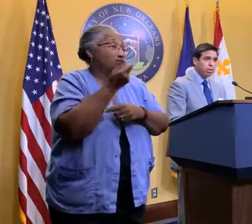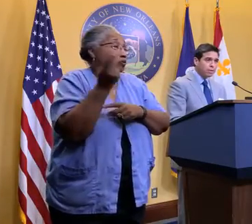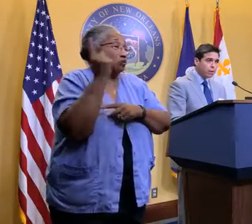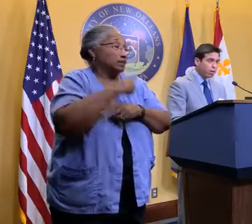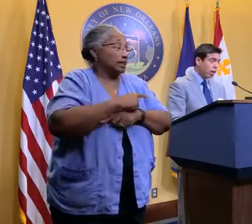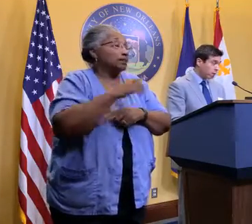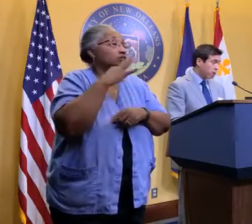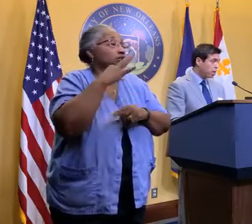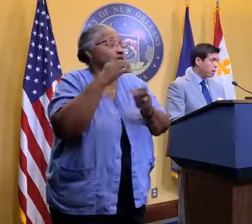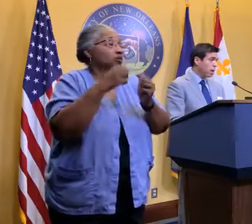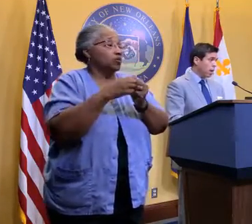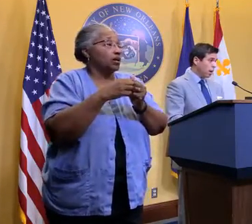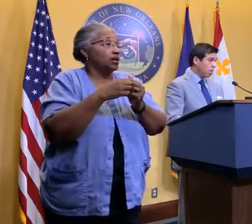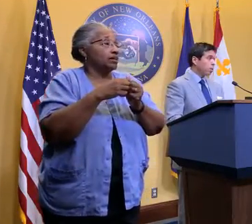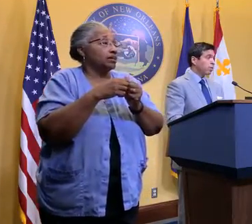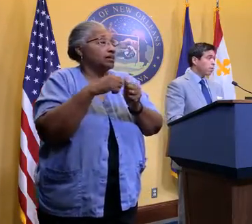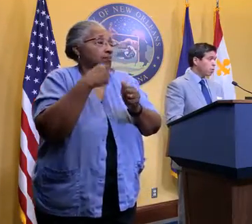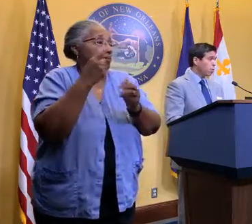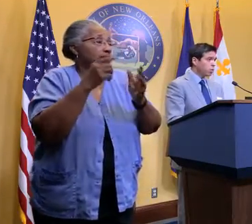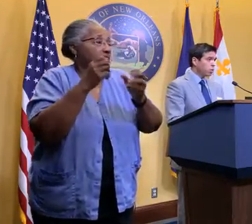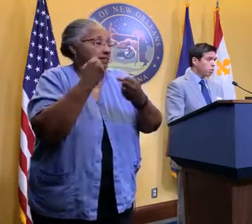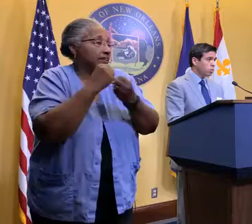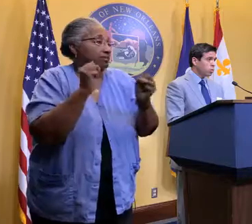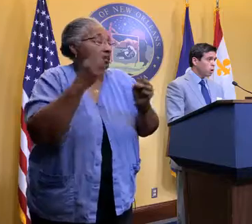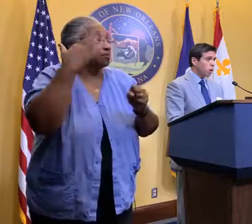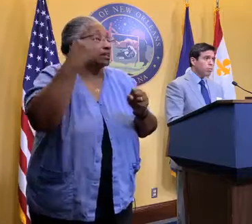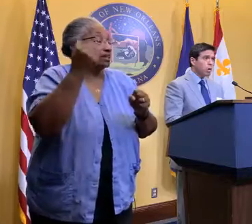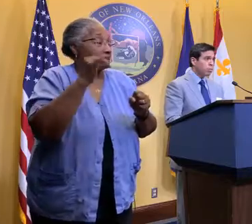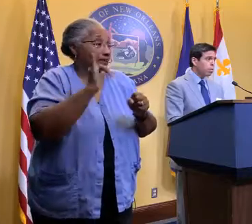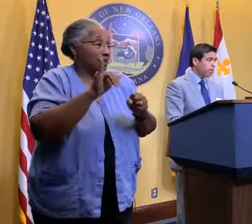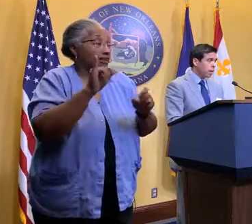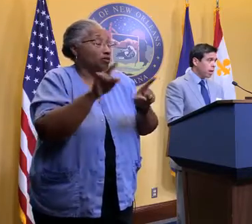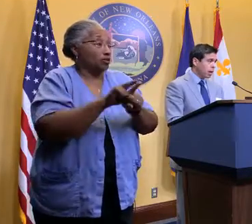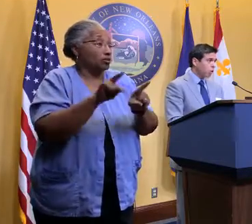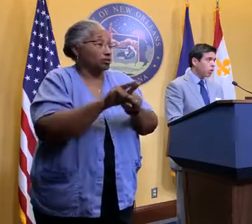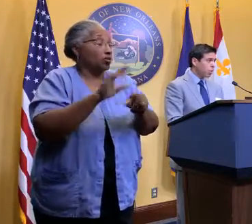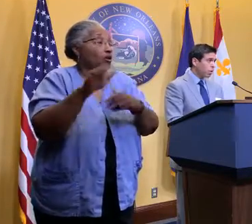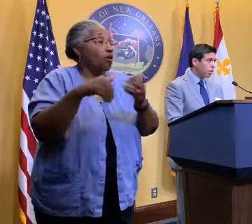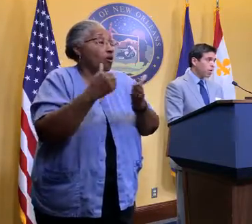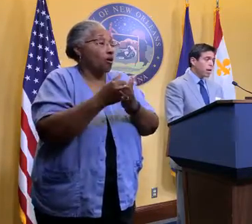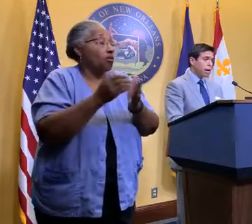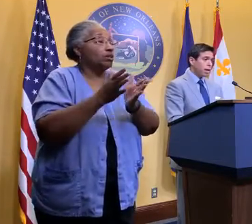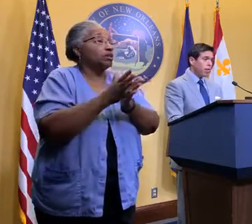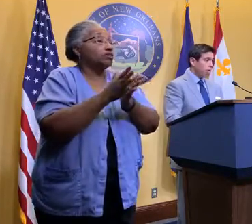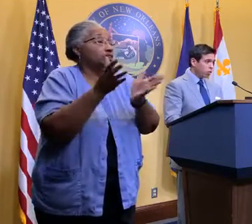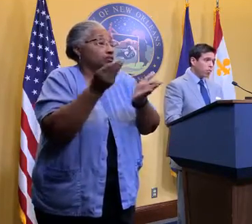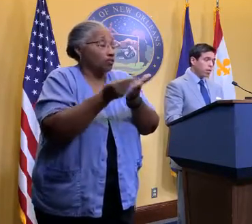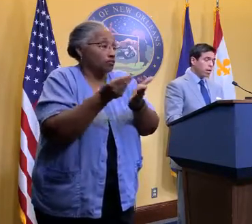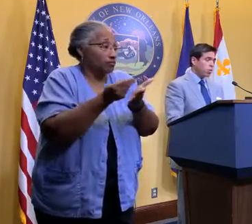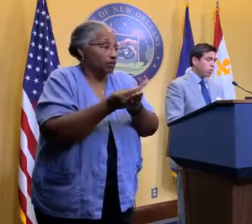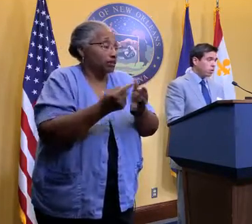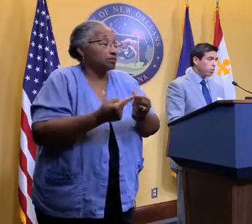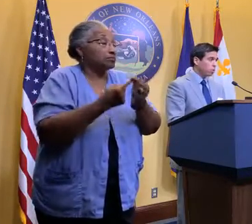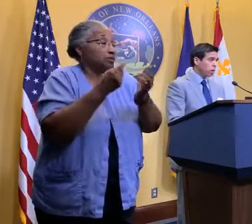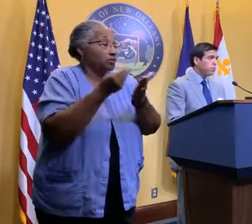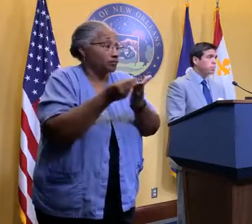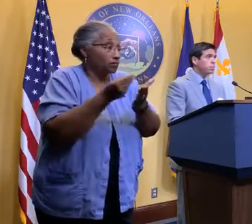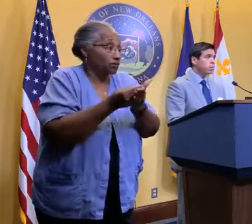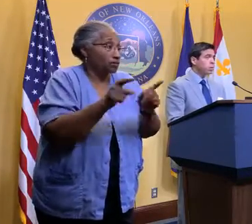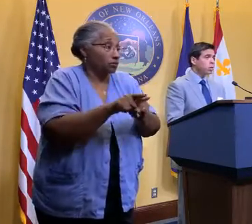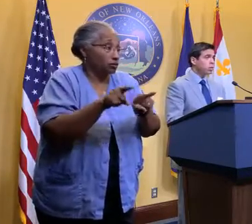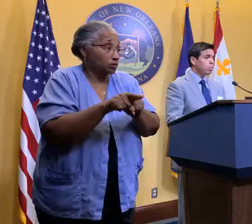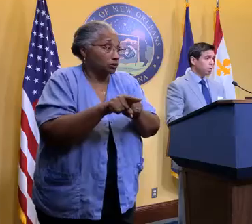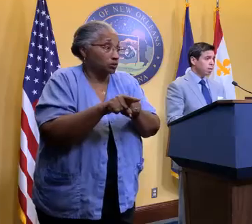various public safety entities because the furlough is going to all public safety and general fund and special fund agencies as